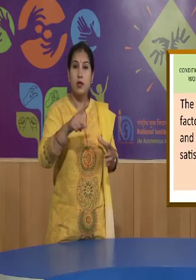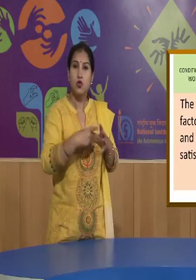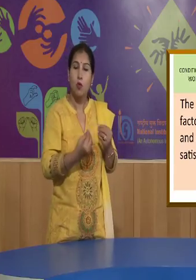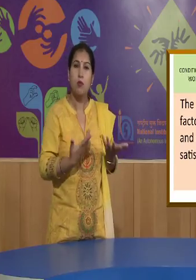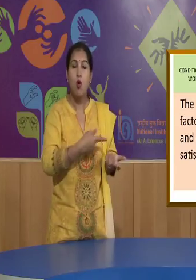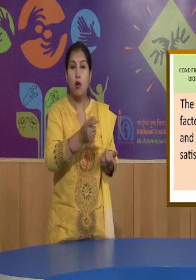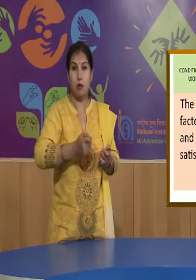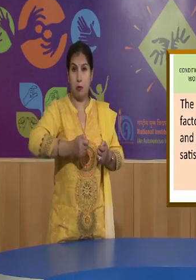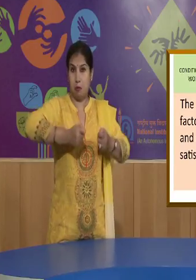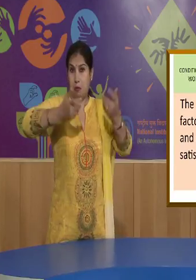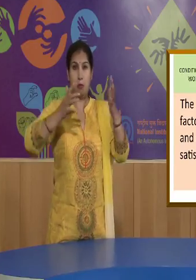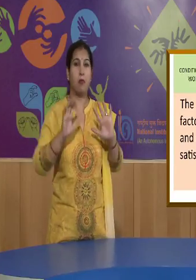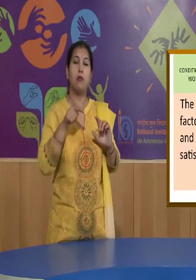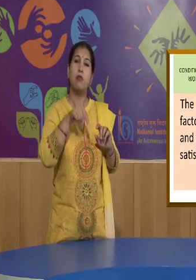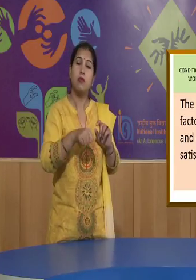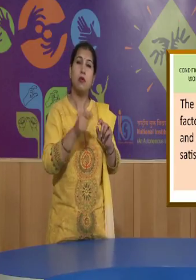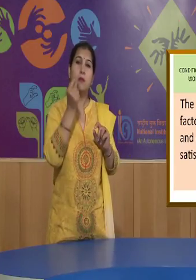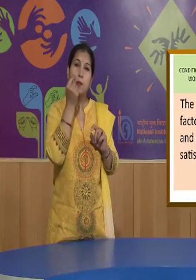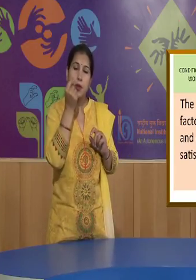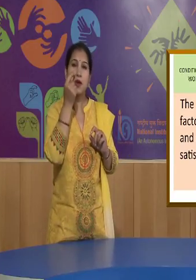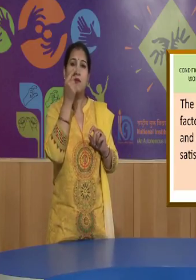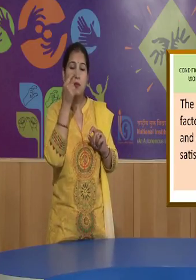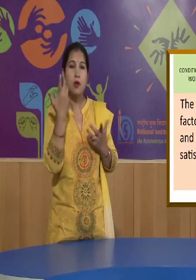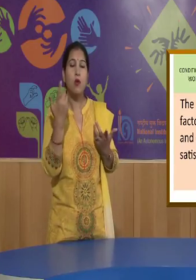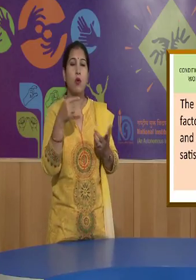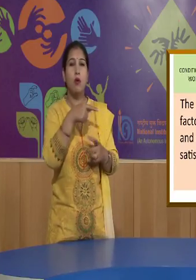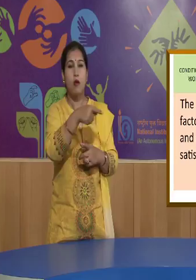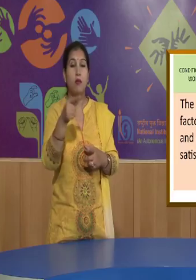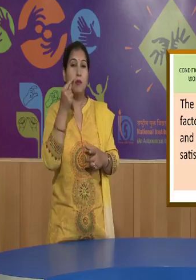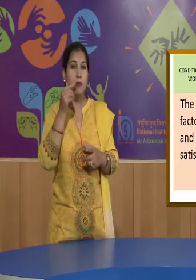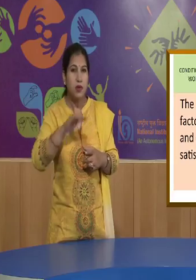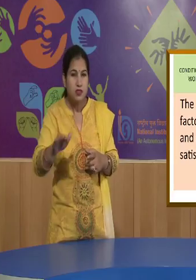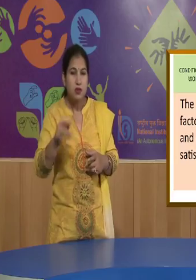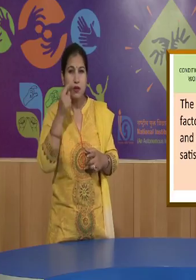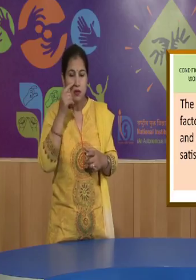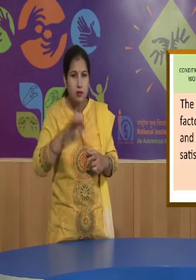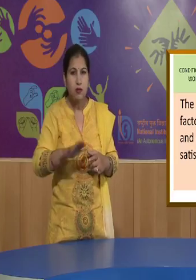men, women, and children, were not satisfactory.